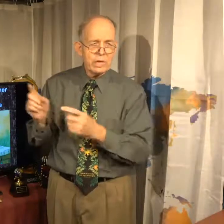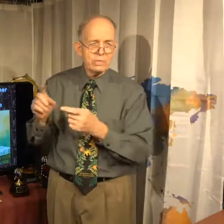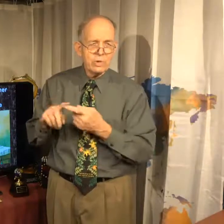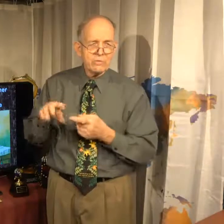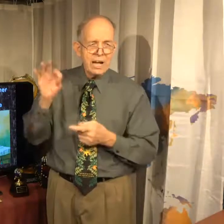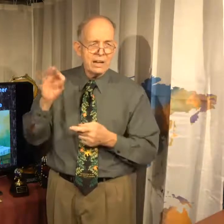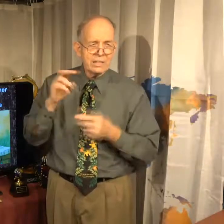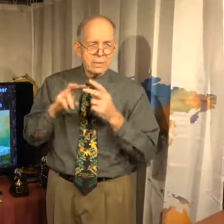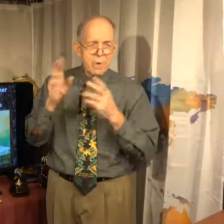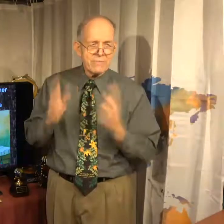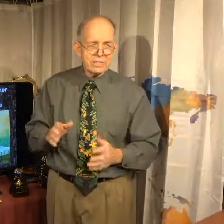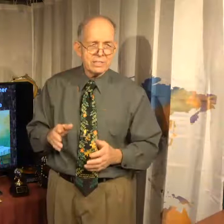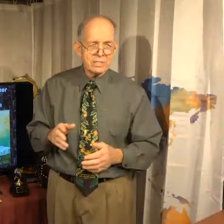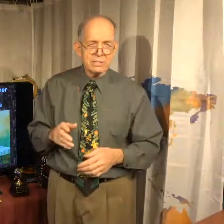to find the prophet.